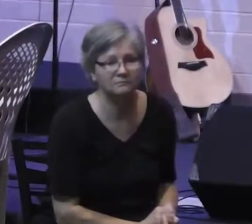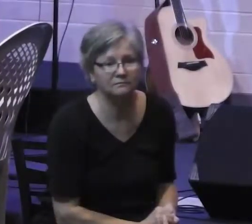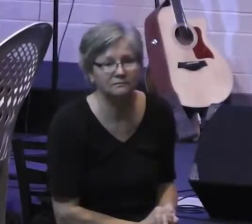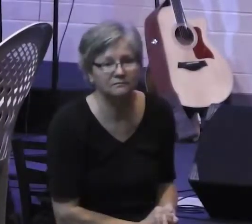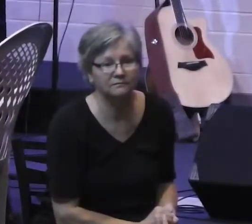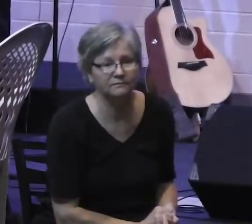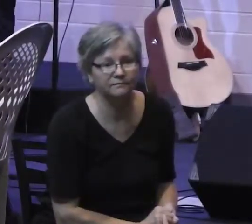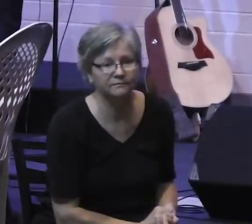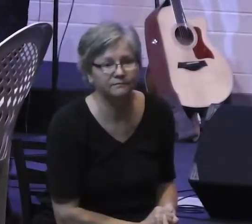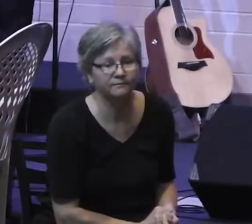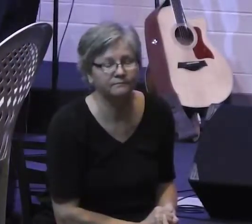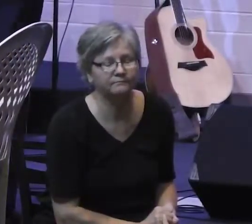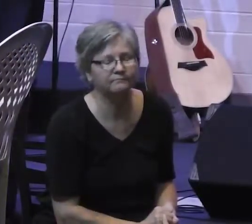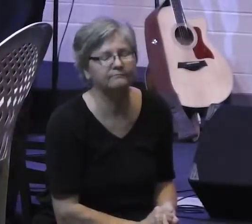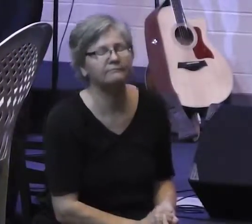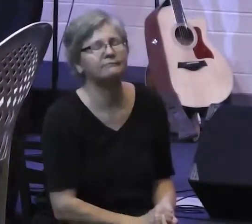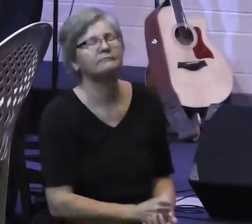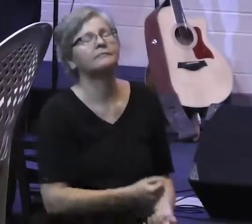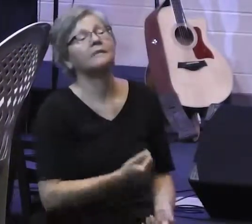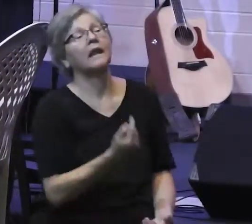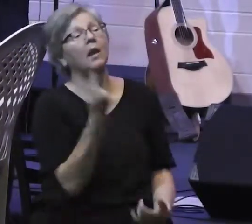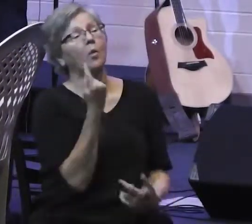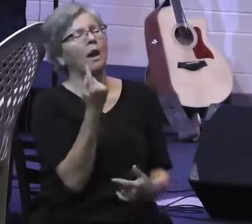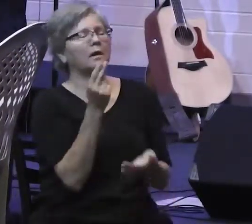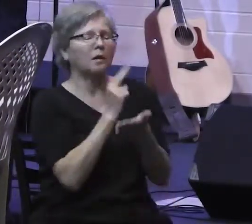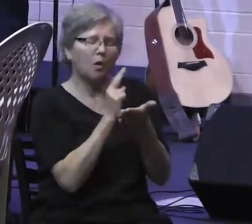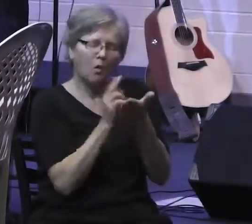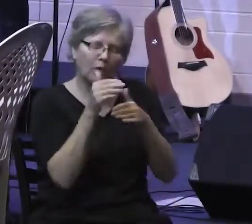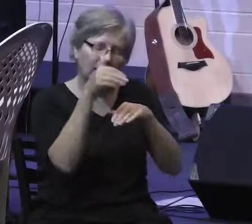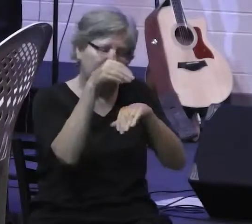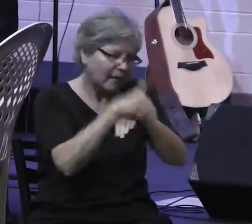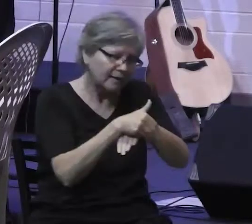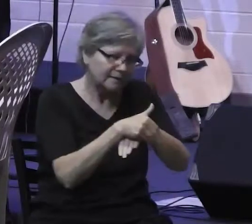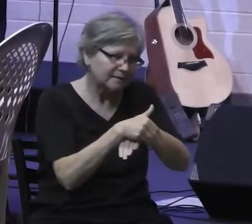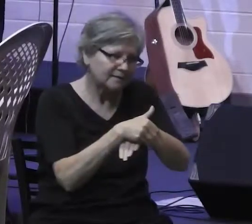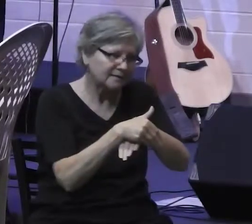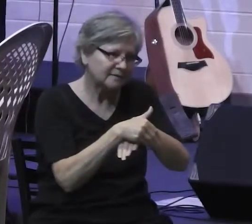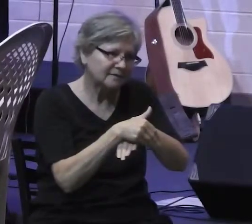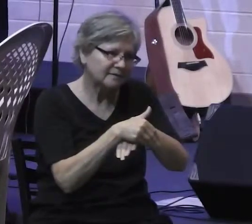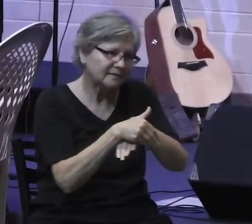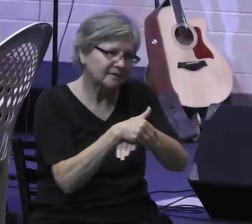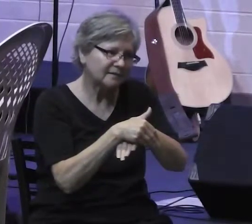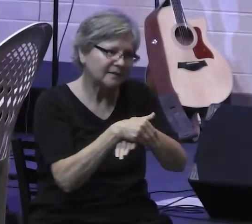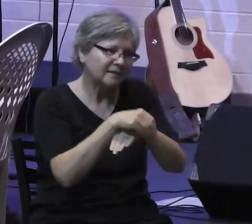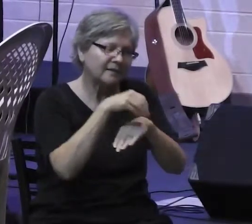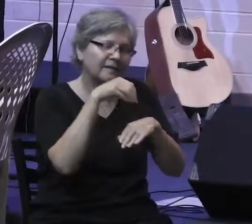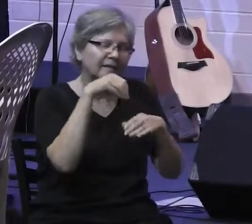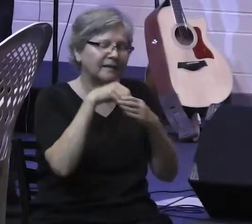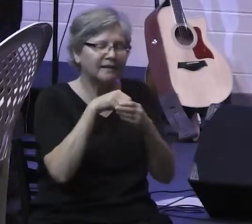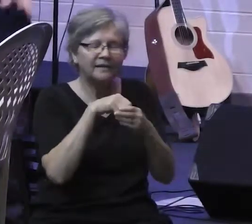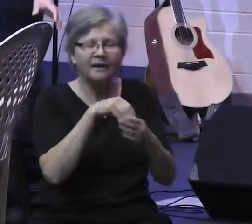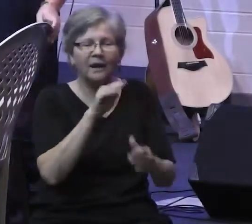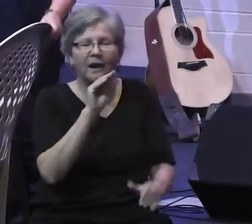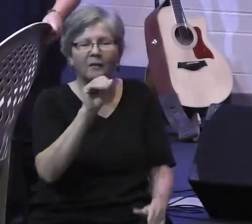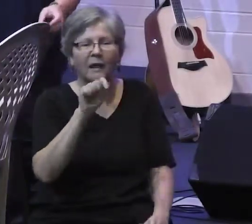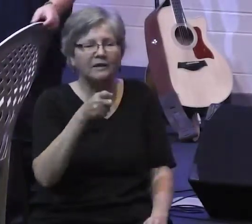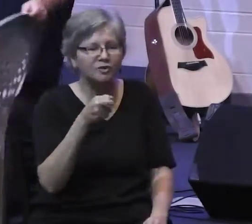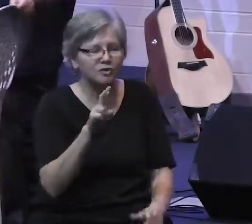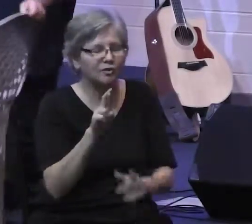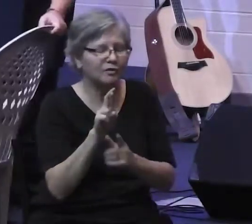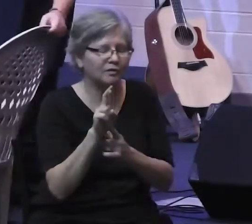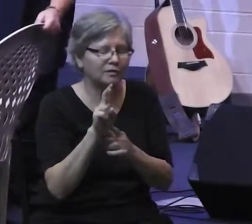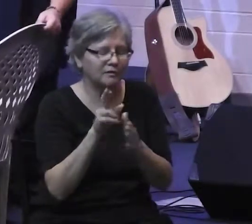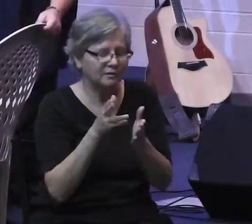And one holy night, away in a manger, the first Noel. I think that's funny, I don't know, it just makes me